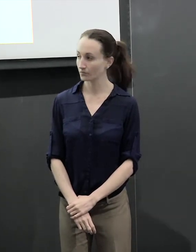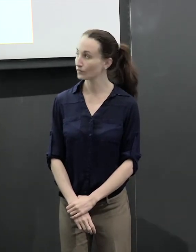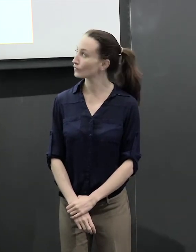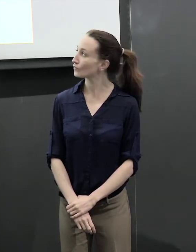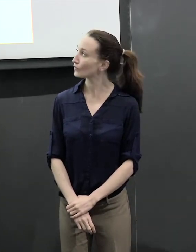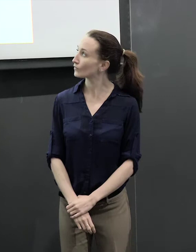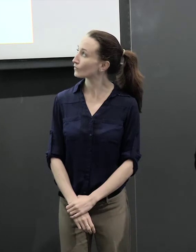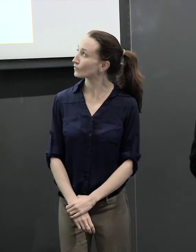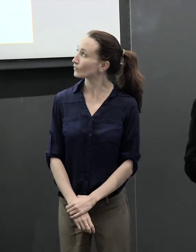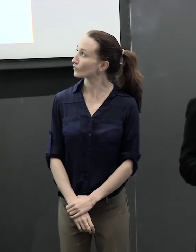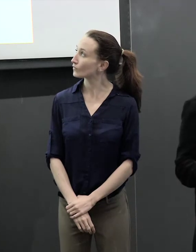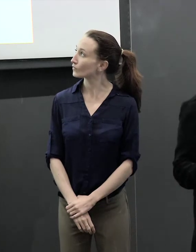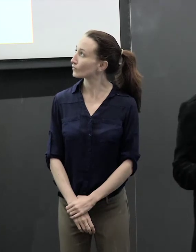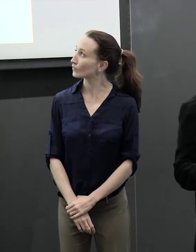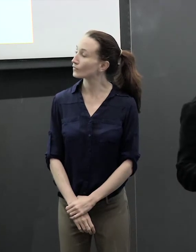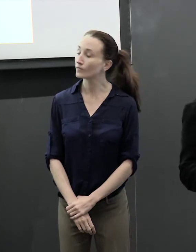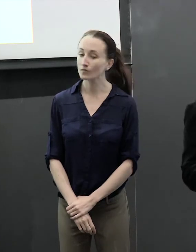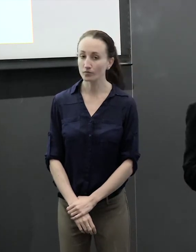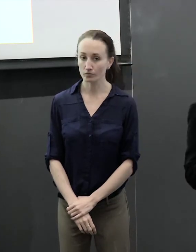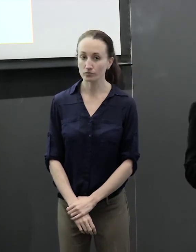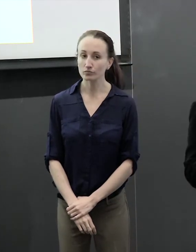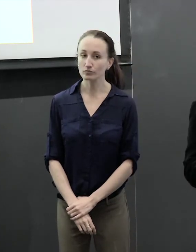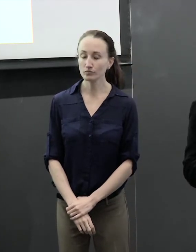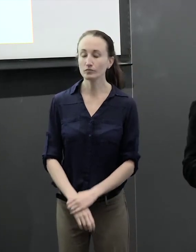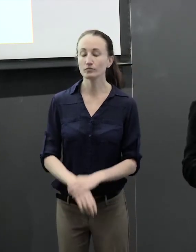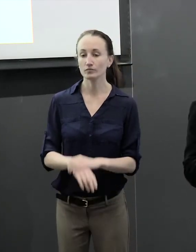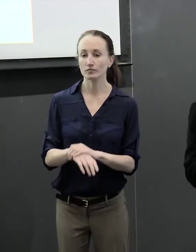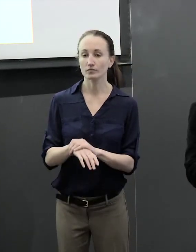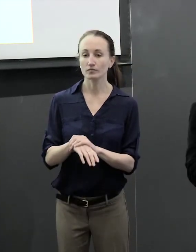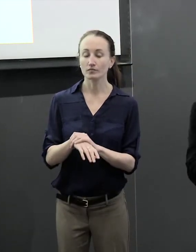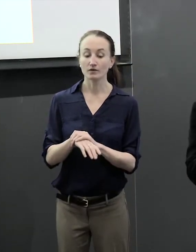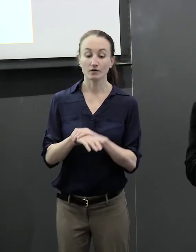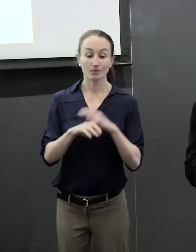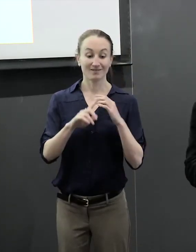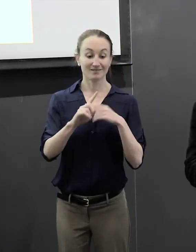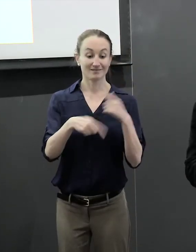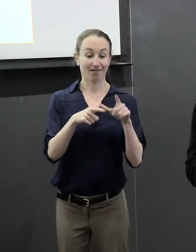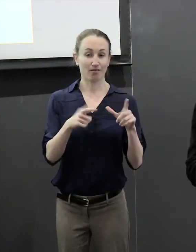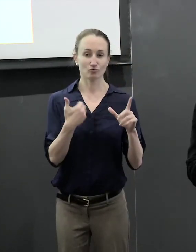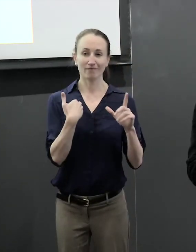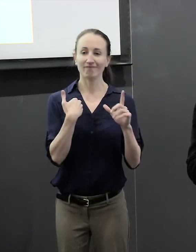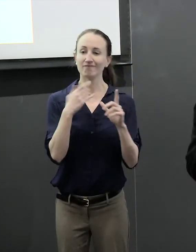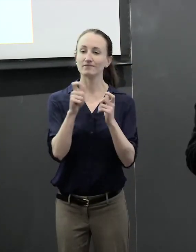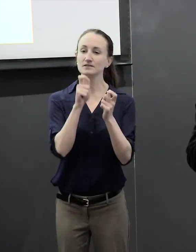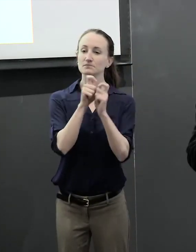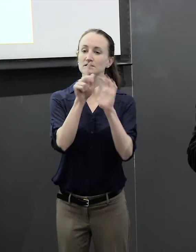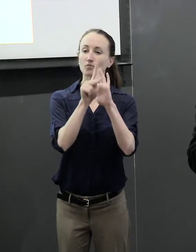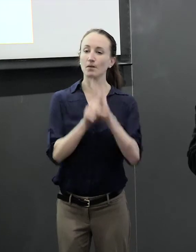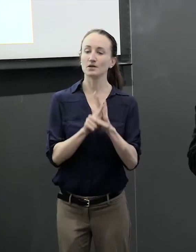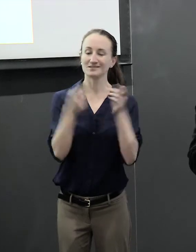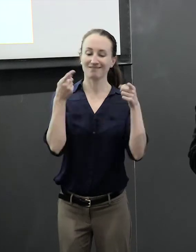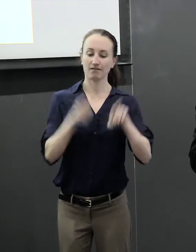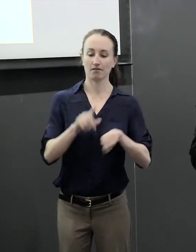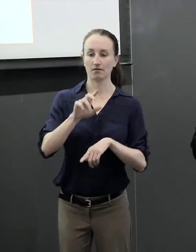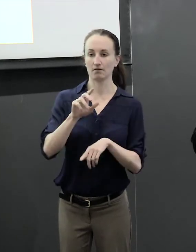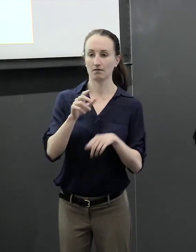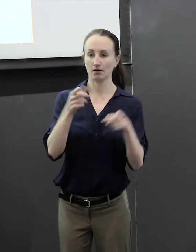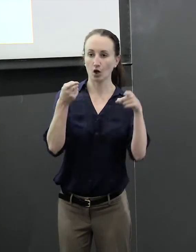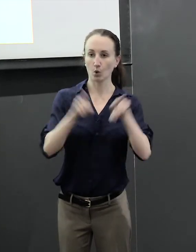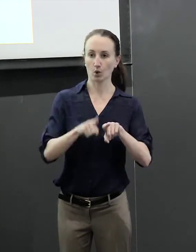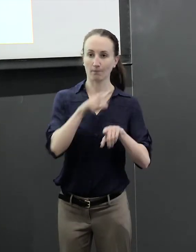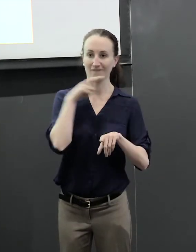of agreement verbs that we saw in sign language. Remember at the outset, I gave you this example from French sign